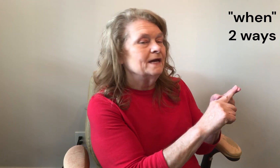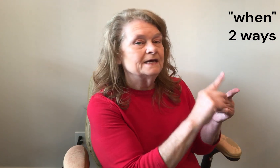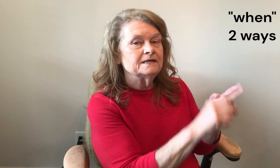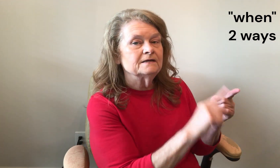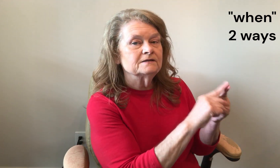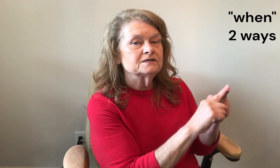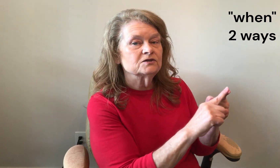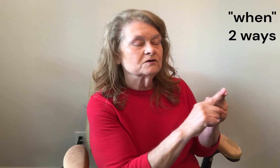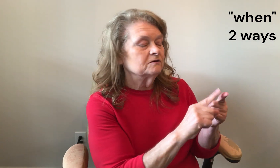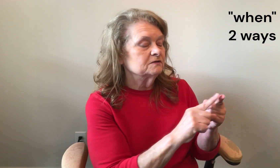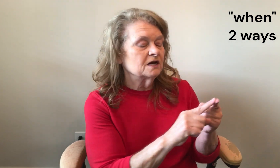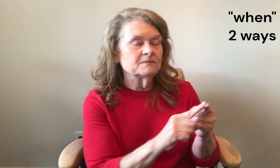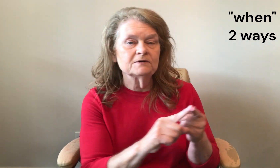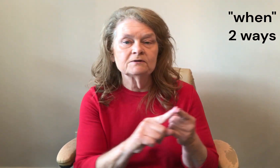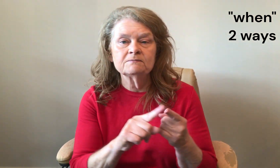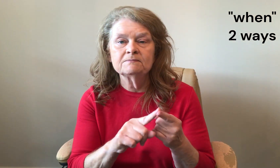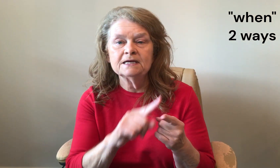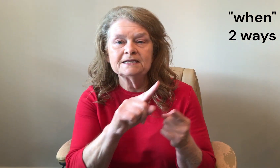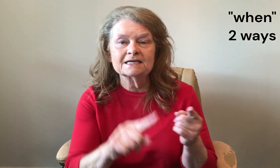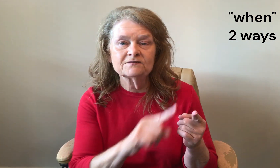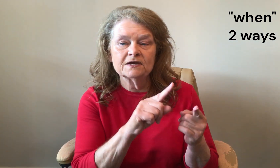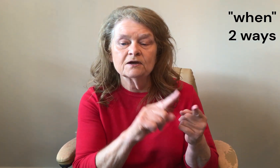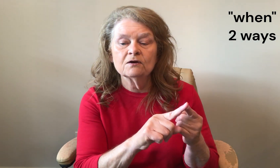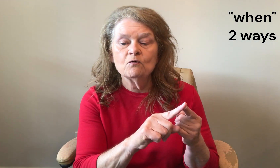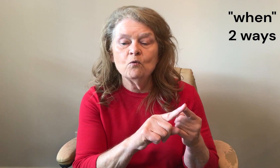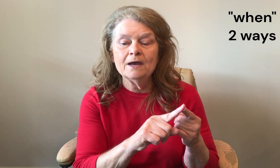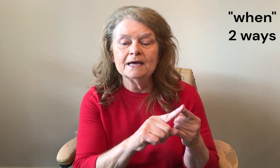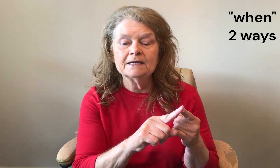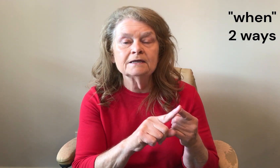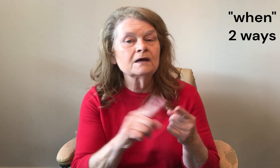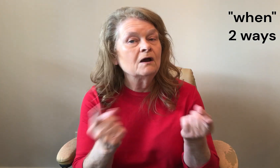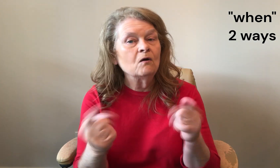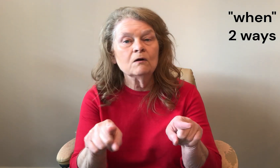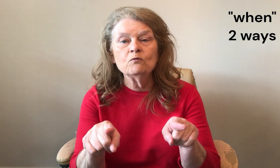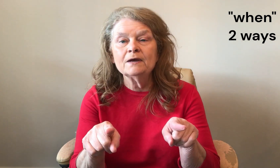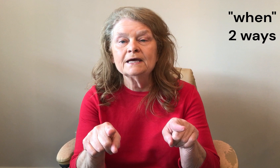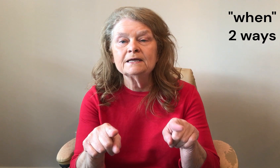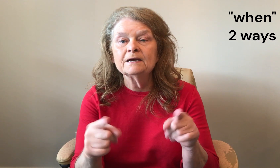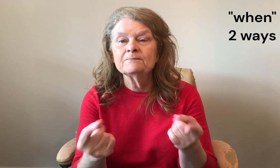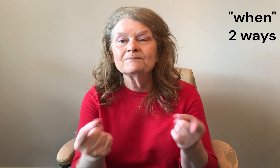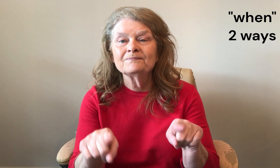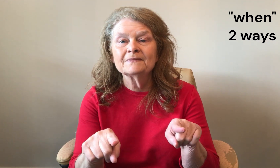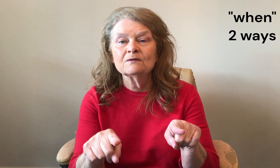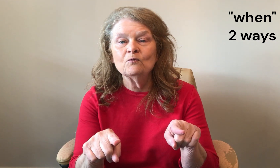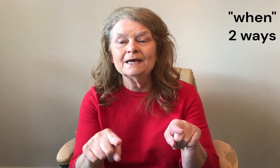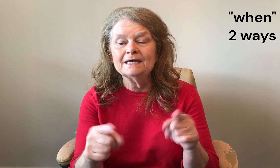when, circle on top of your index finger, when, or when.